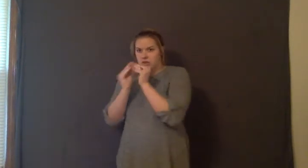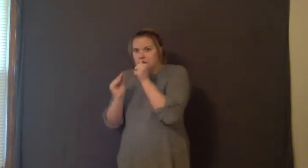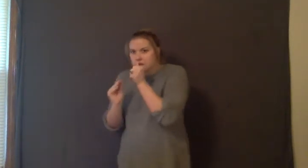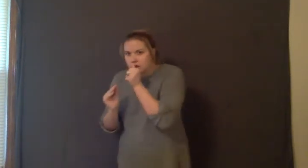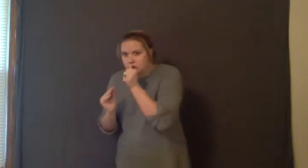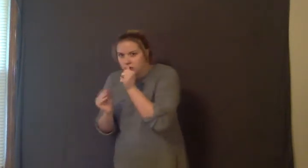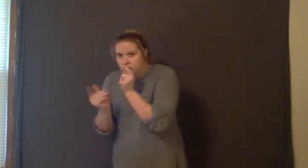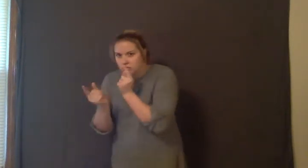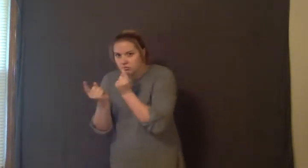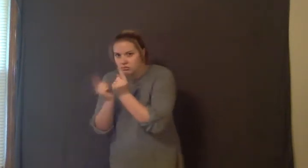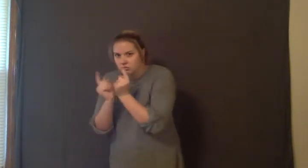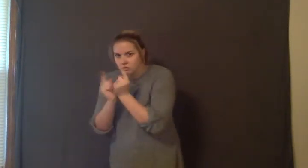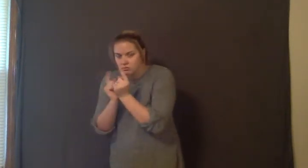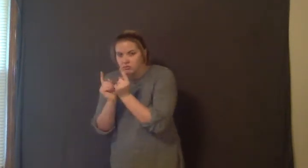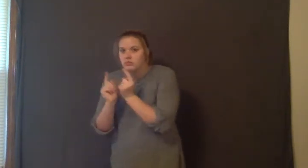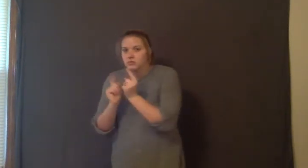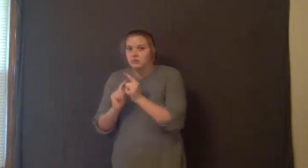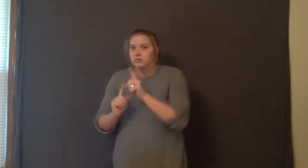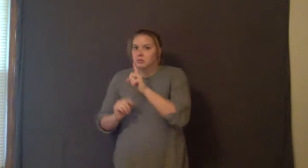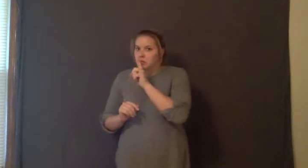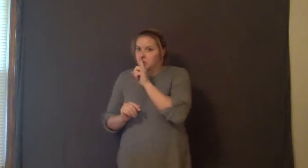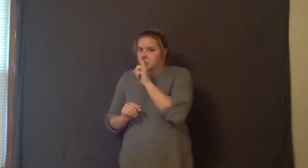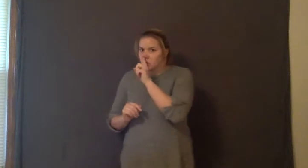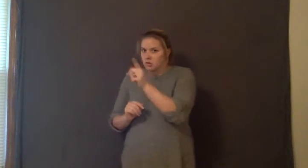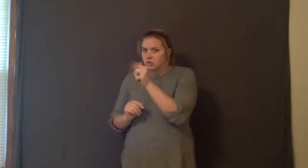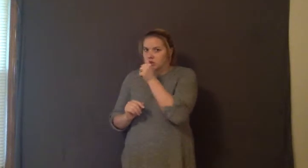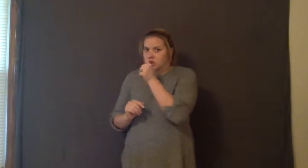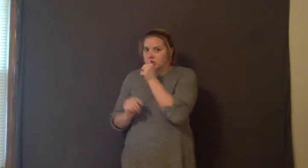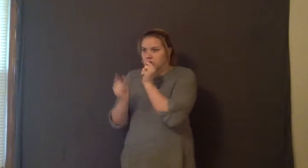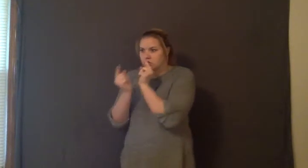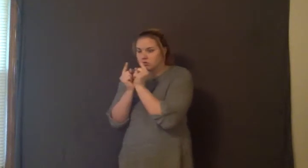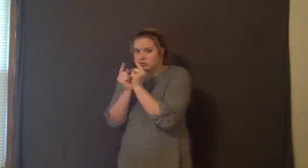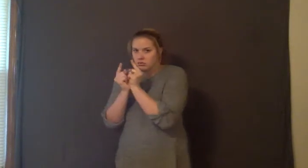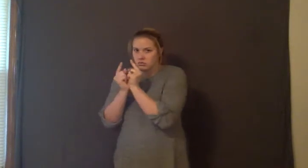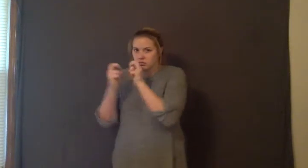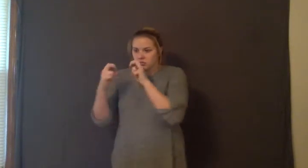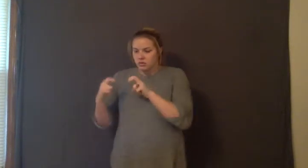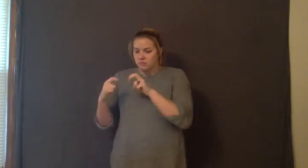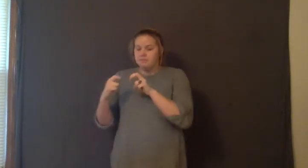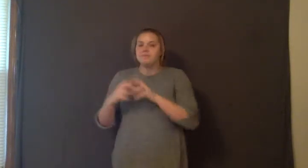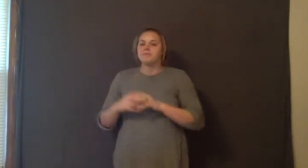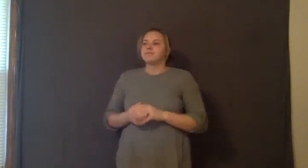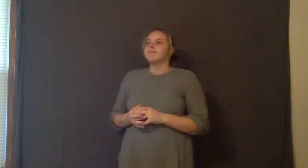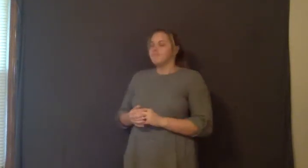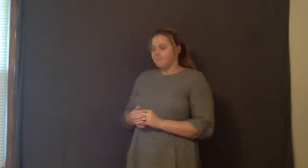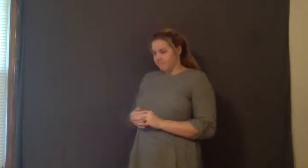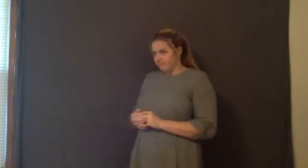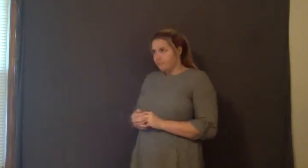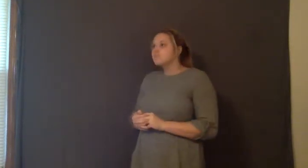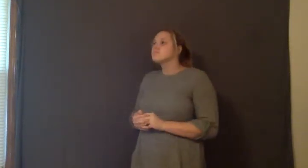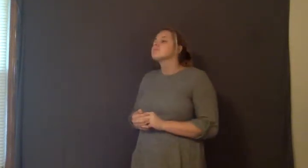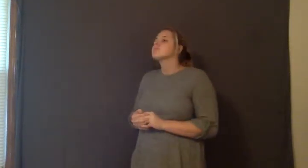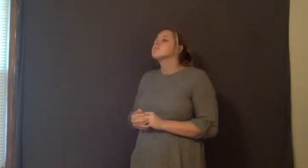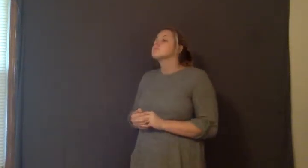said, "Now, you make sure you don't do that." I said, "Sure." Then she sat me down and she looked at me and she said, "I want you to